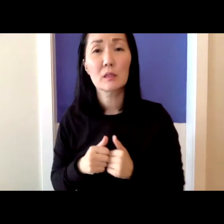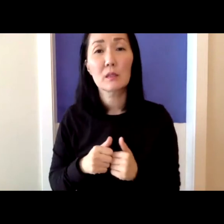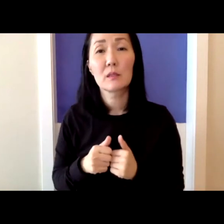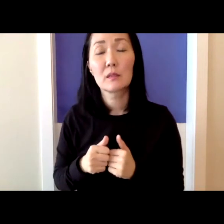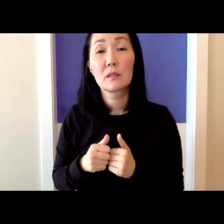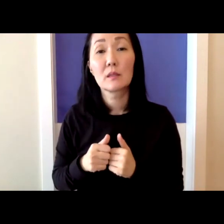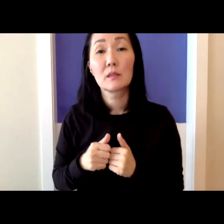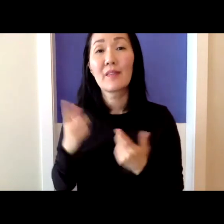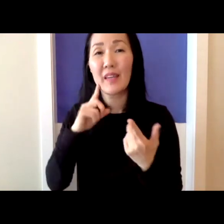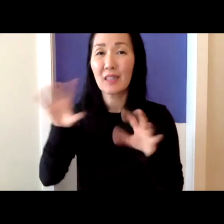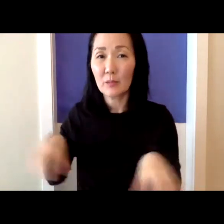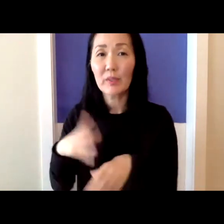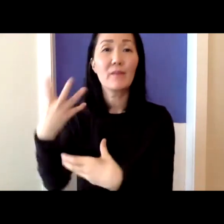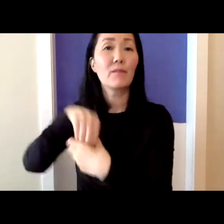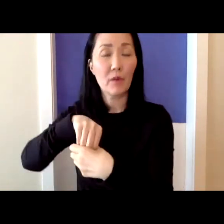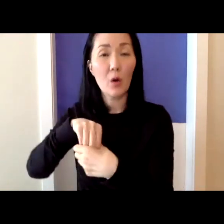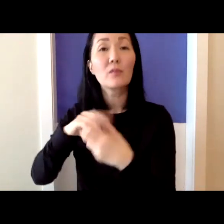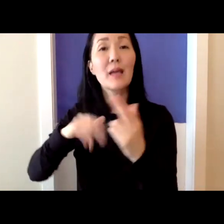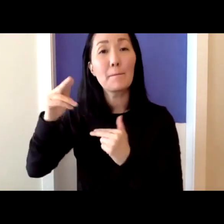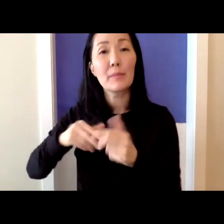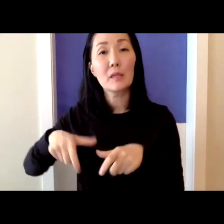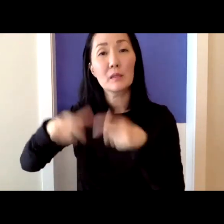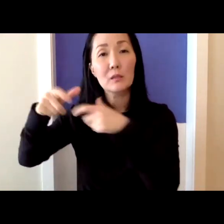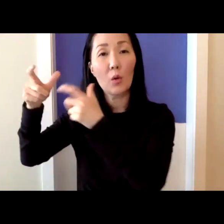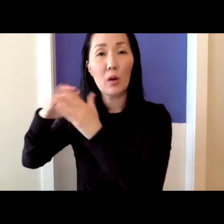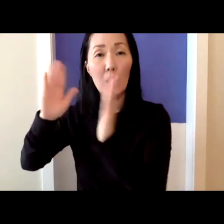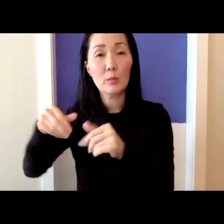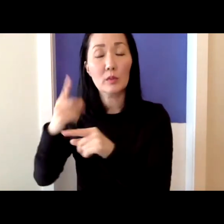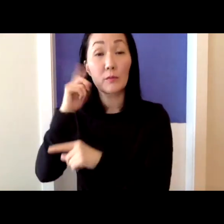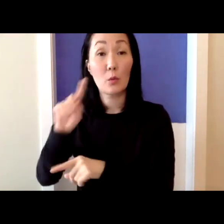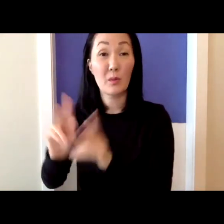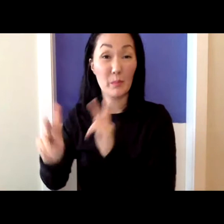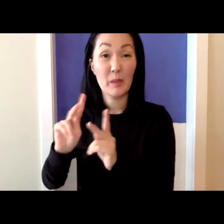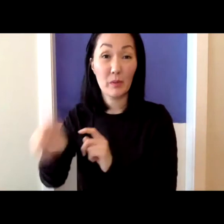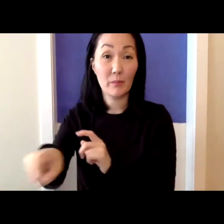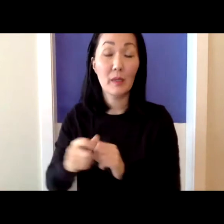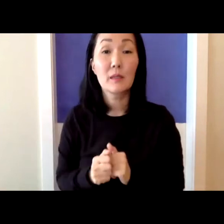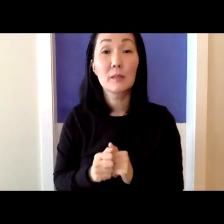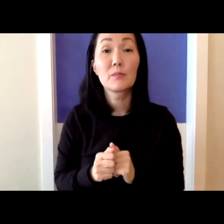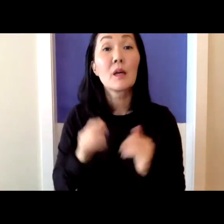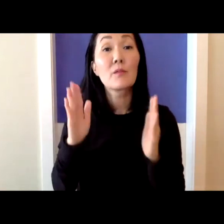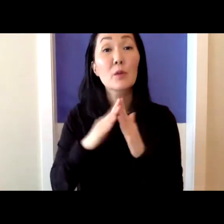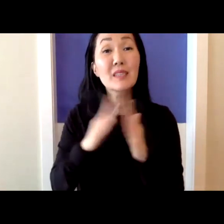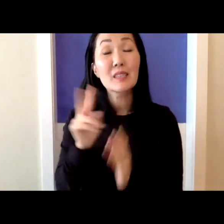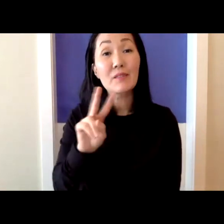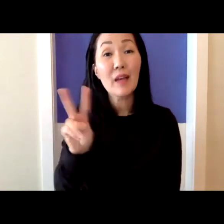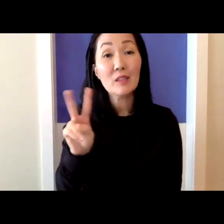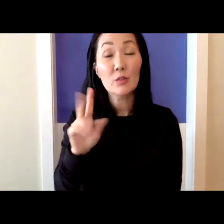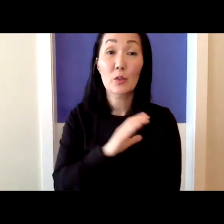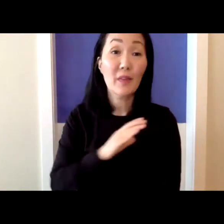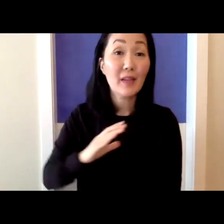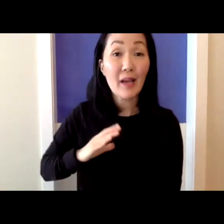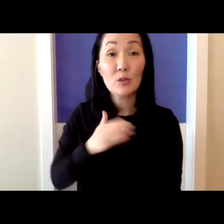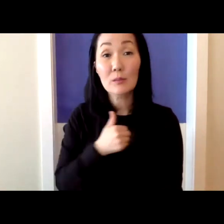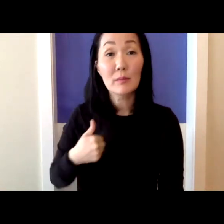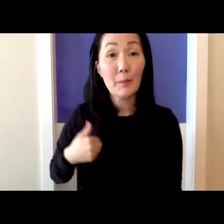in housing and start to build homes for people. As for the City of Vancouver and the councillors in attendance, Gil Kelly and the rest of staff,